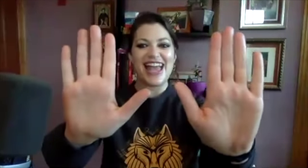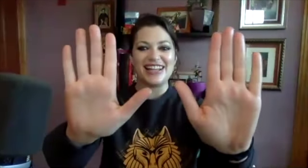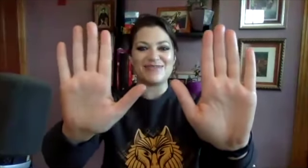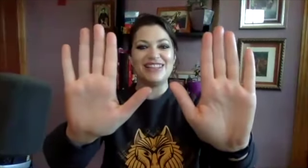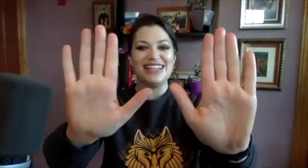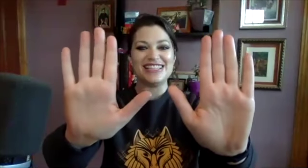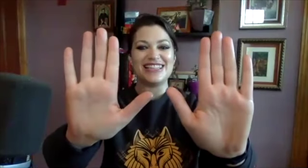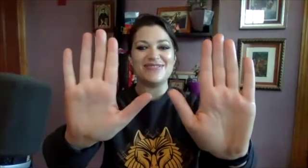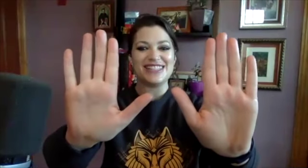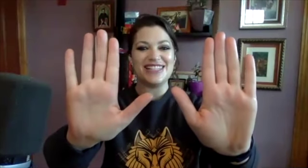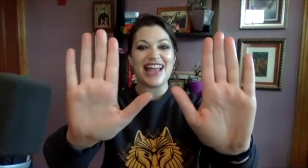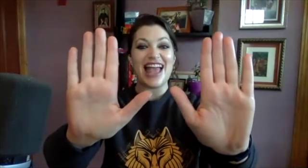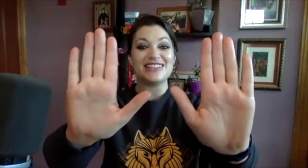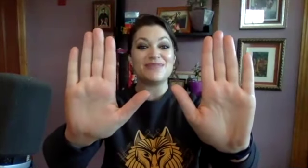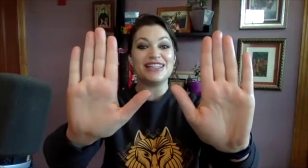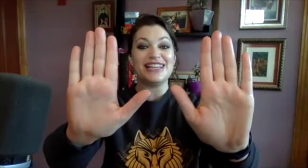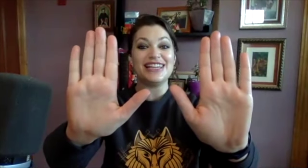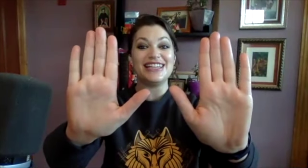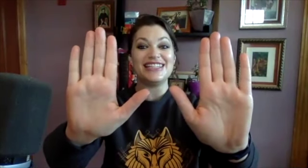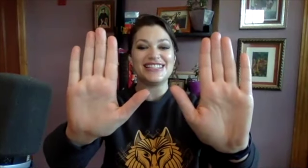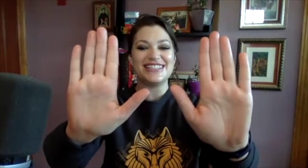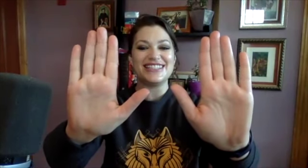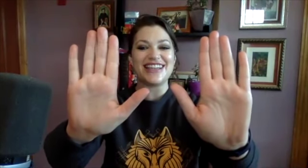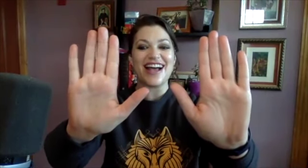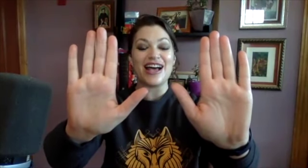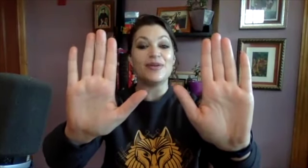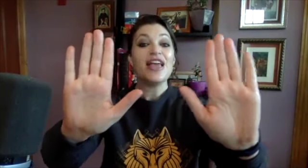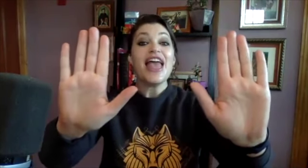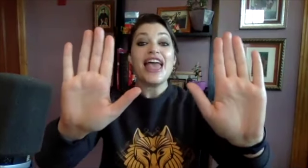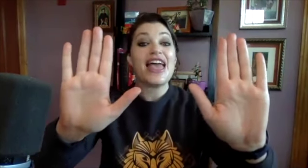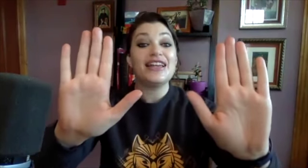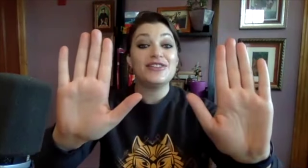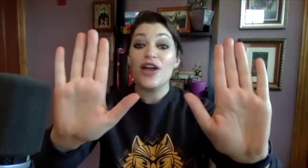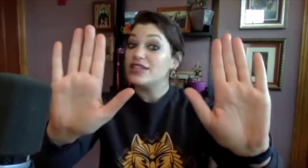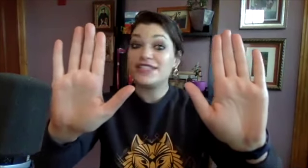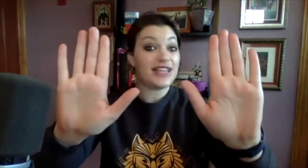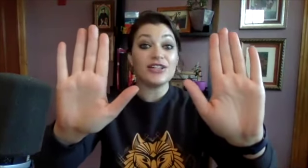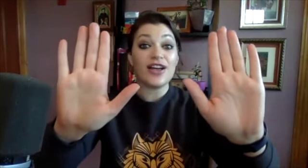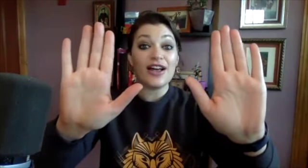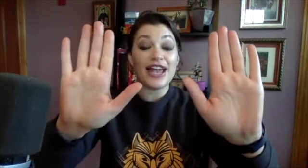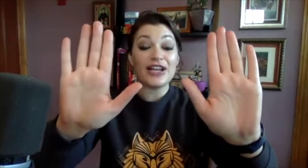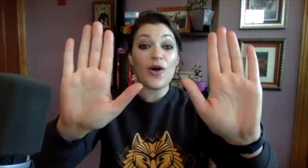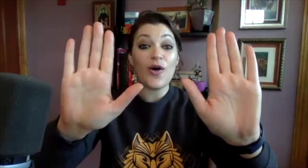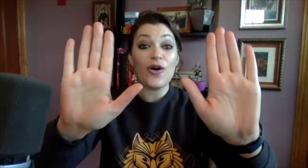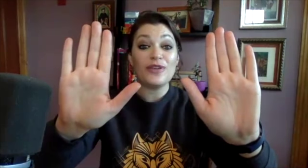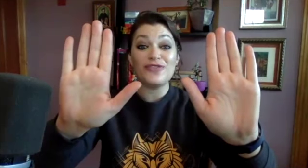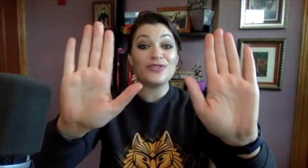hands, please. Good job. And Sing along at home if you know